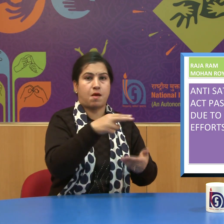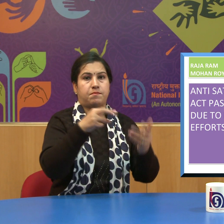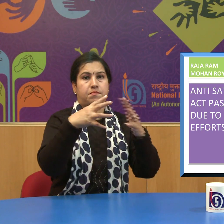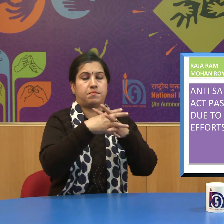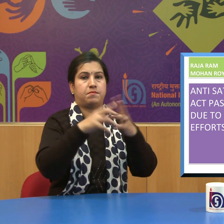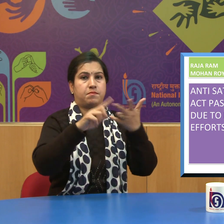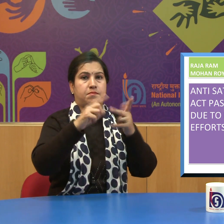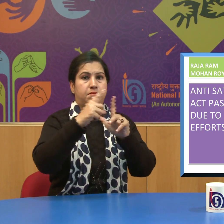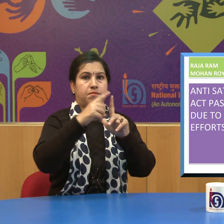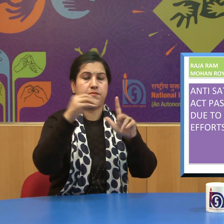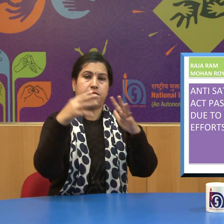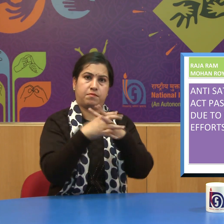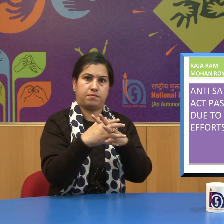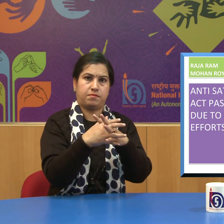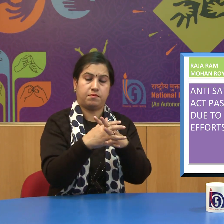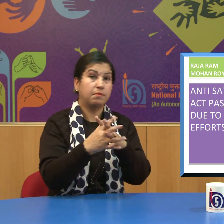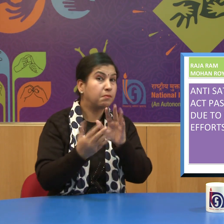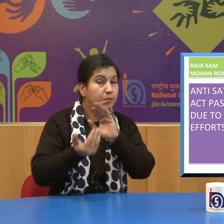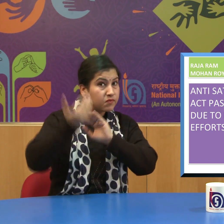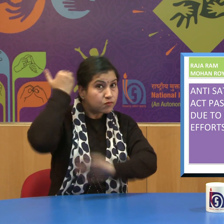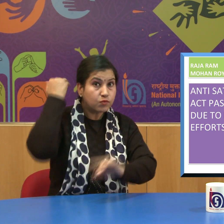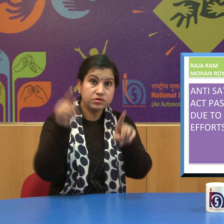the Aunty Sati Act